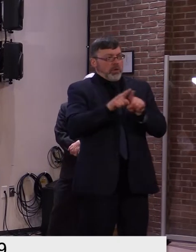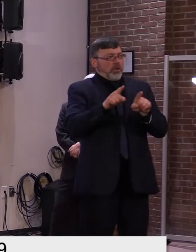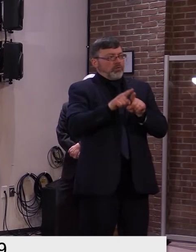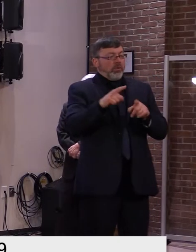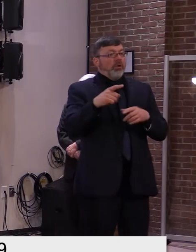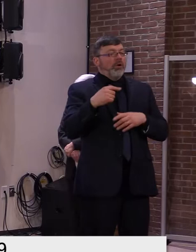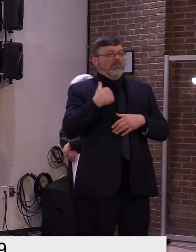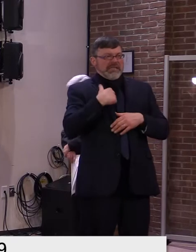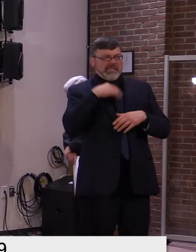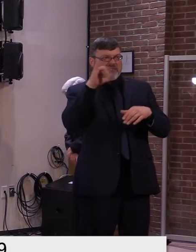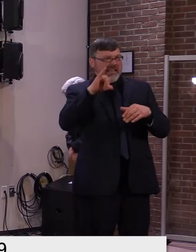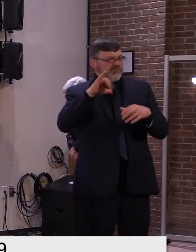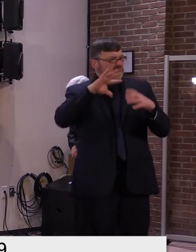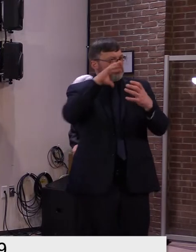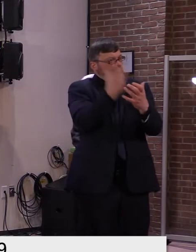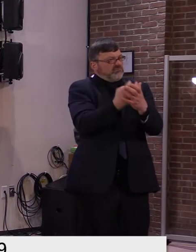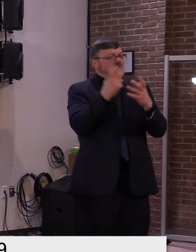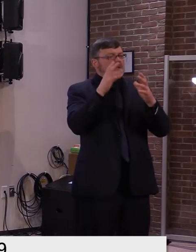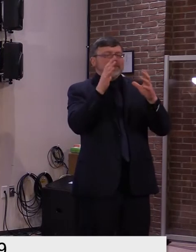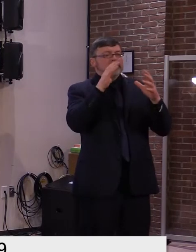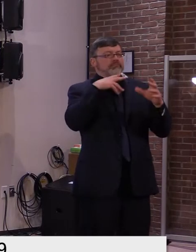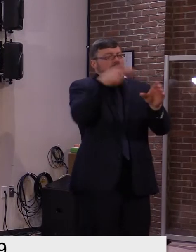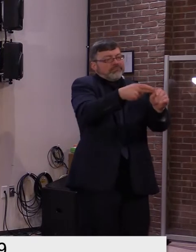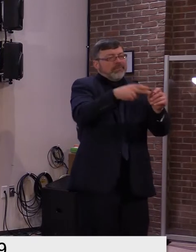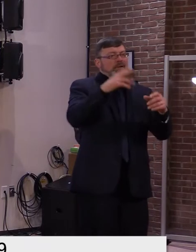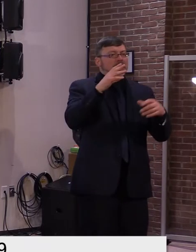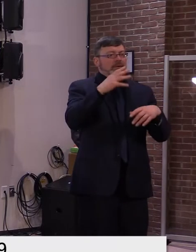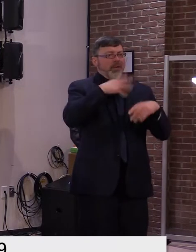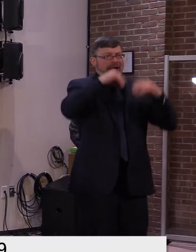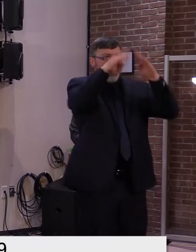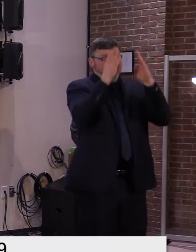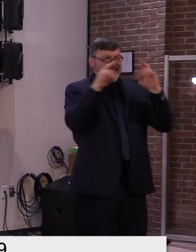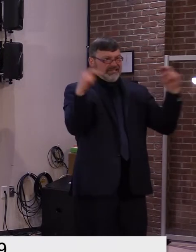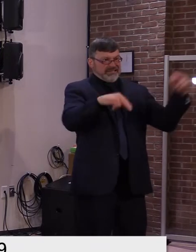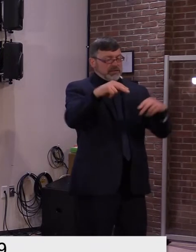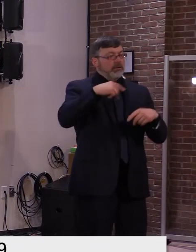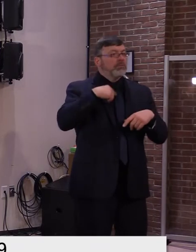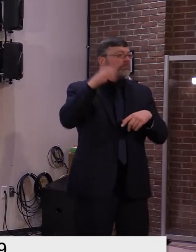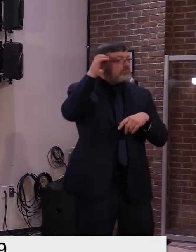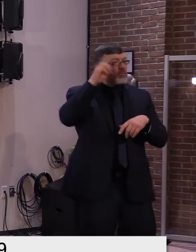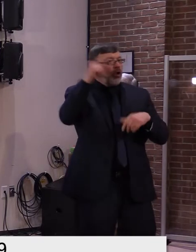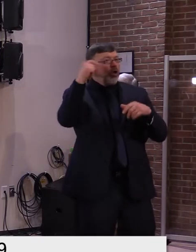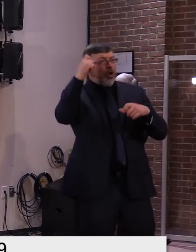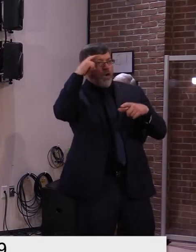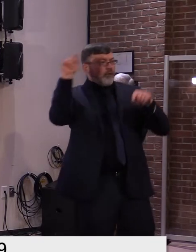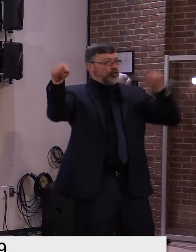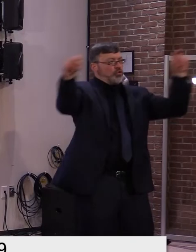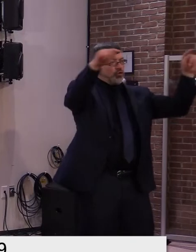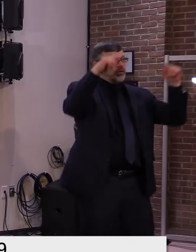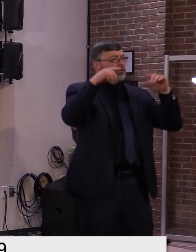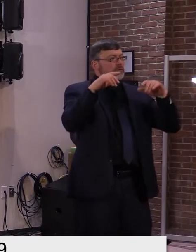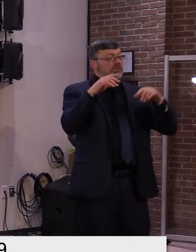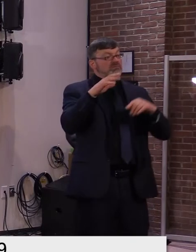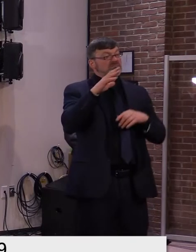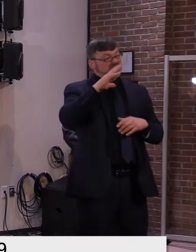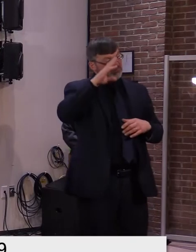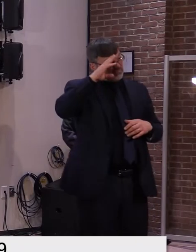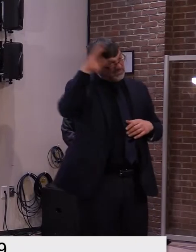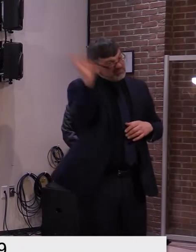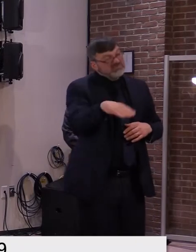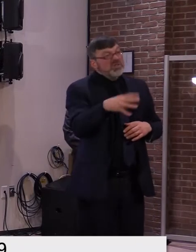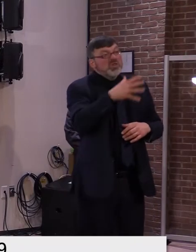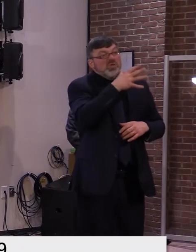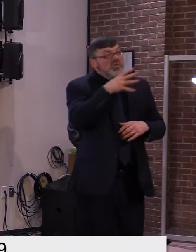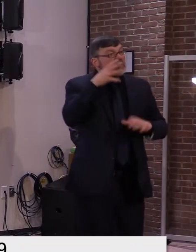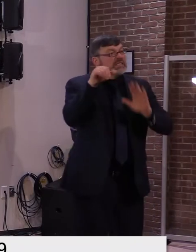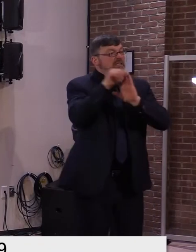just on with the White House, and part of, when you're talking about rural states, and this came from rural states, and I would say that